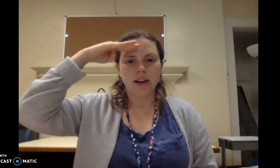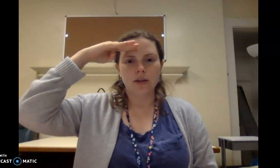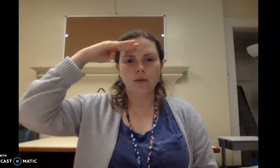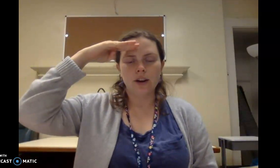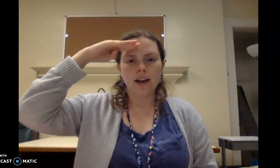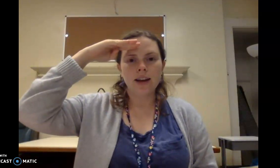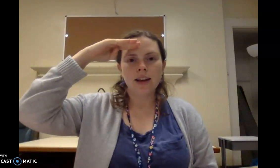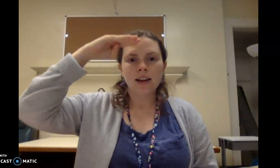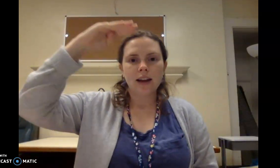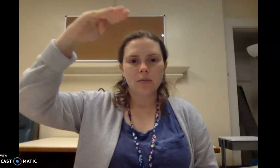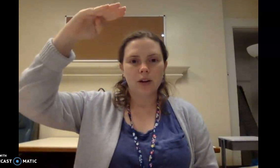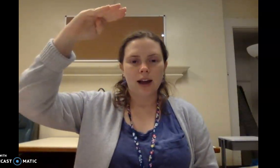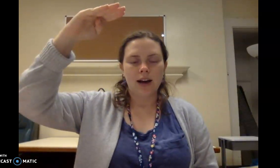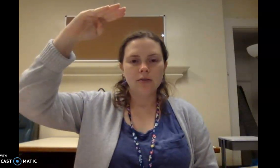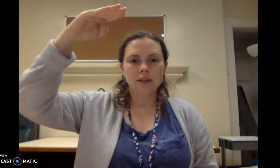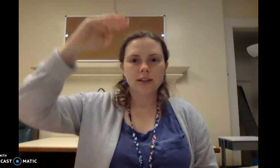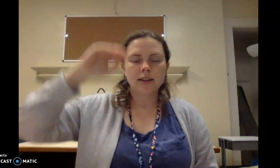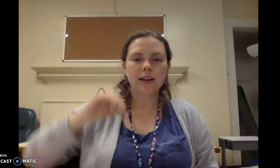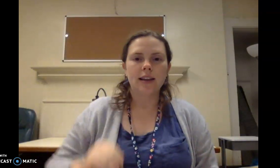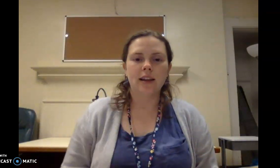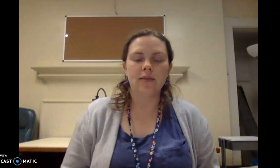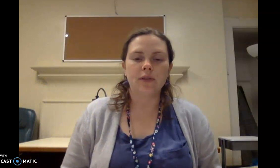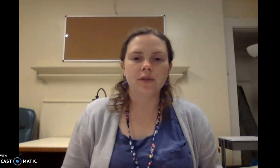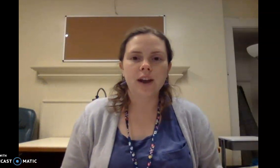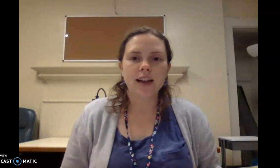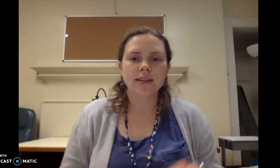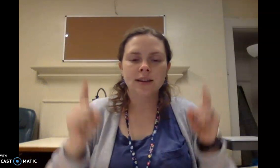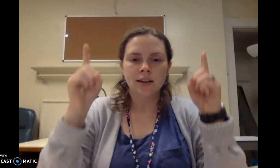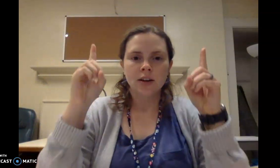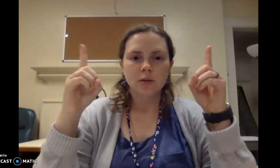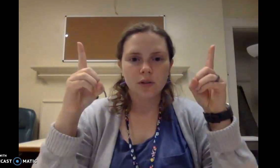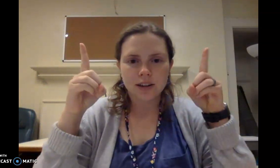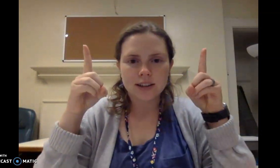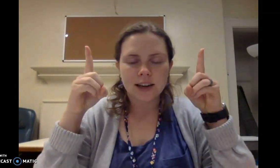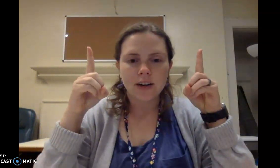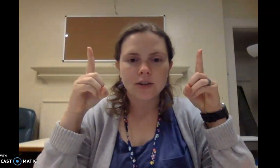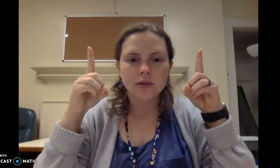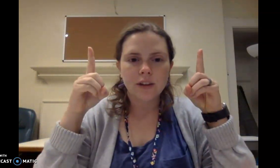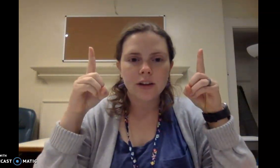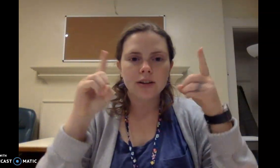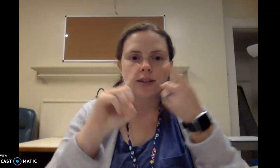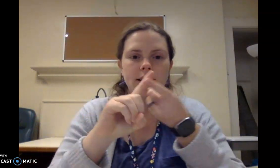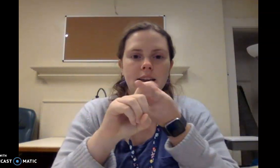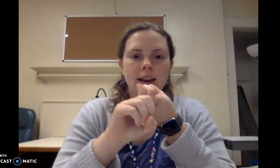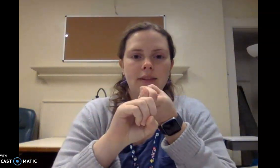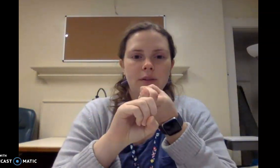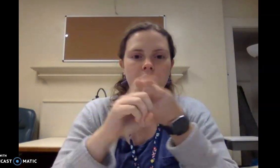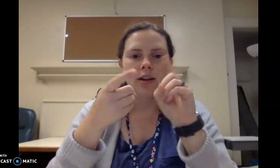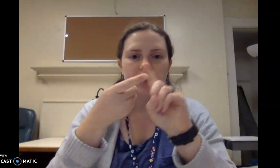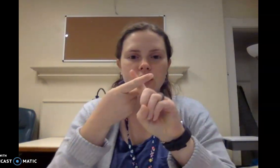on your forehead and bring it out. And then for friends, we're going to take our two fingers and have them hug each